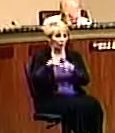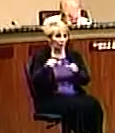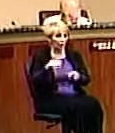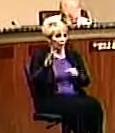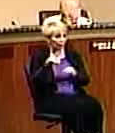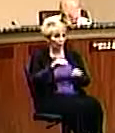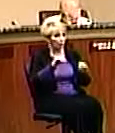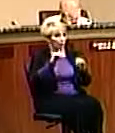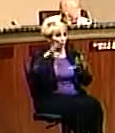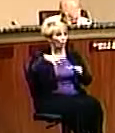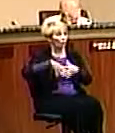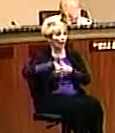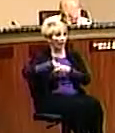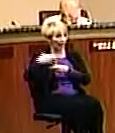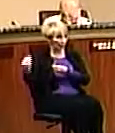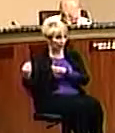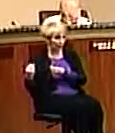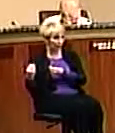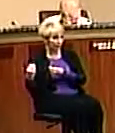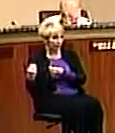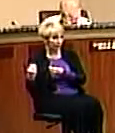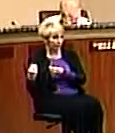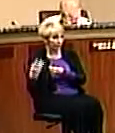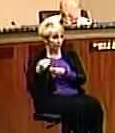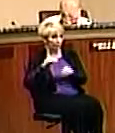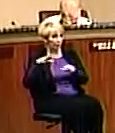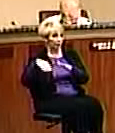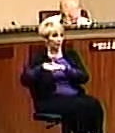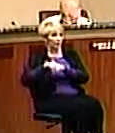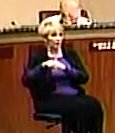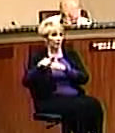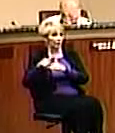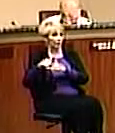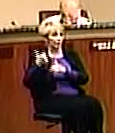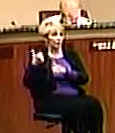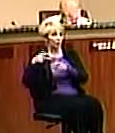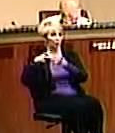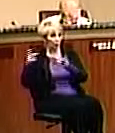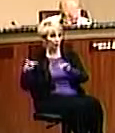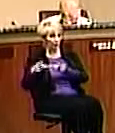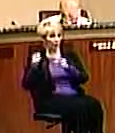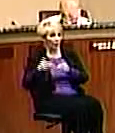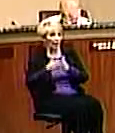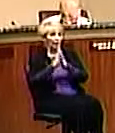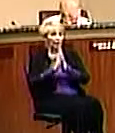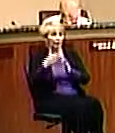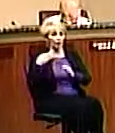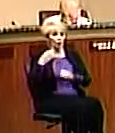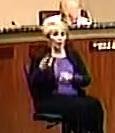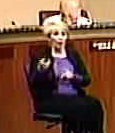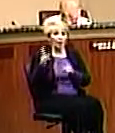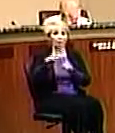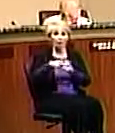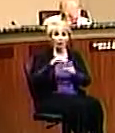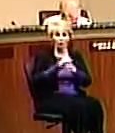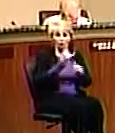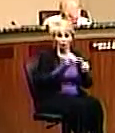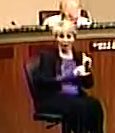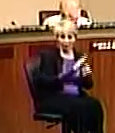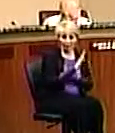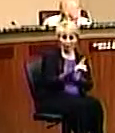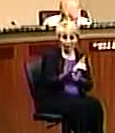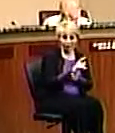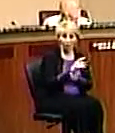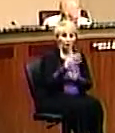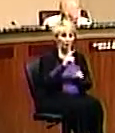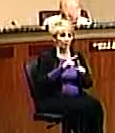you move out and moving someone somewhere else, you know, you can ask to apply that to your last bill or what